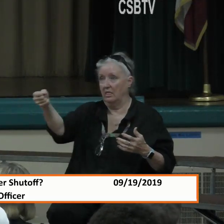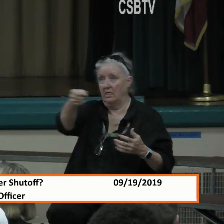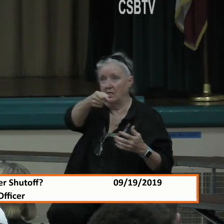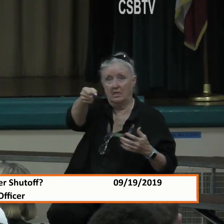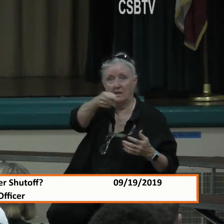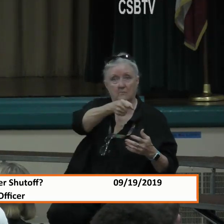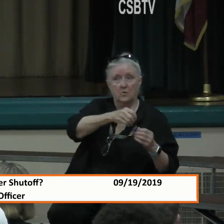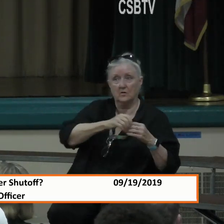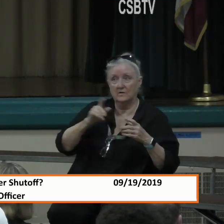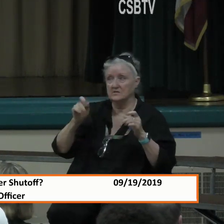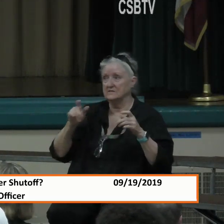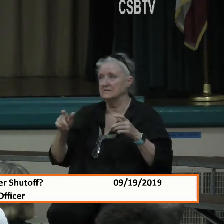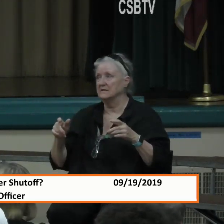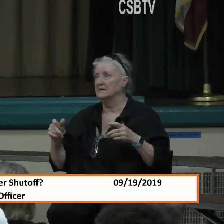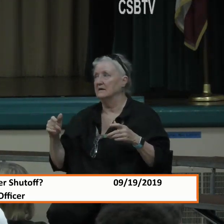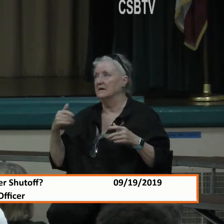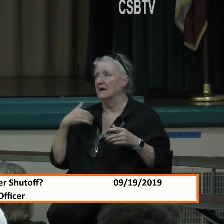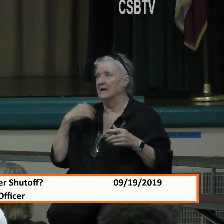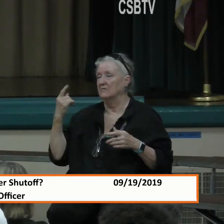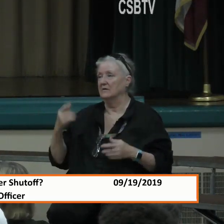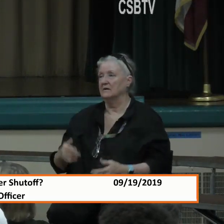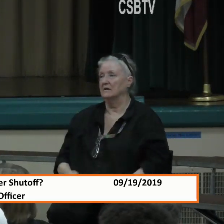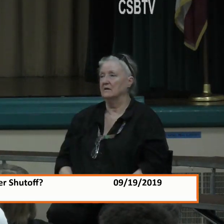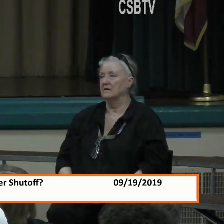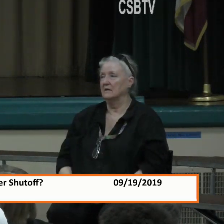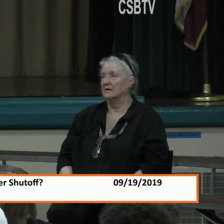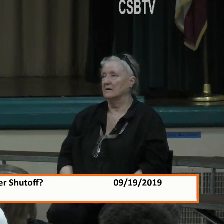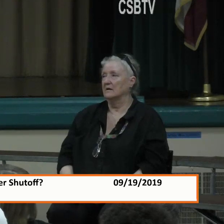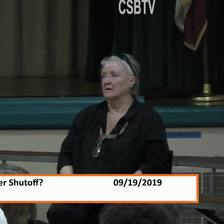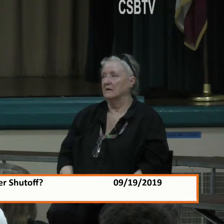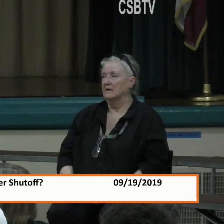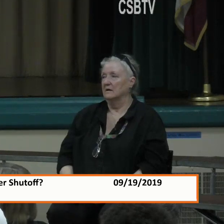questions? Oh, there we go.